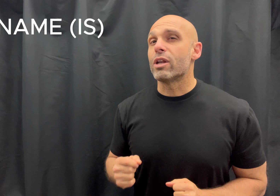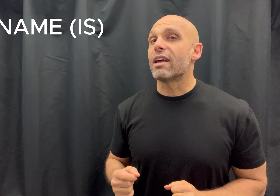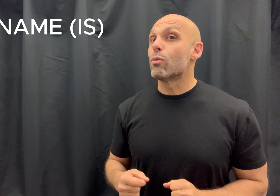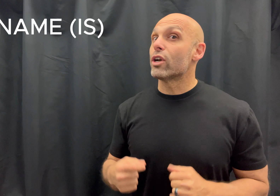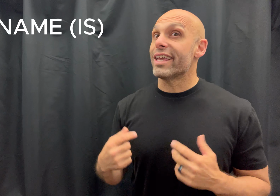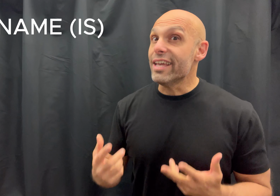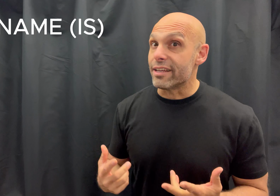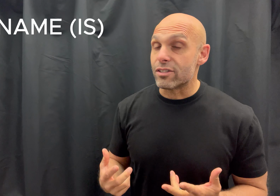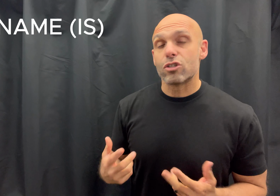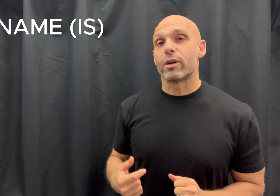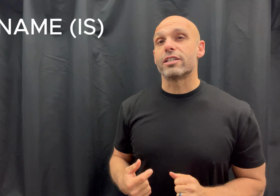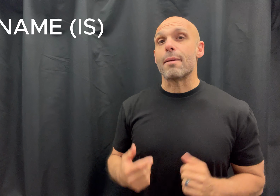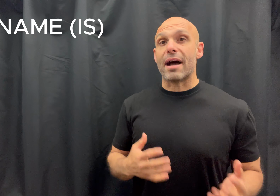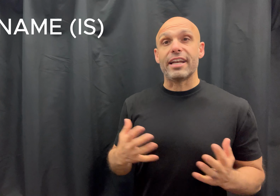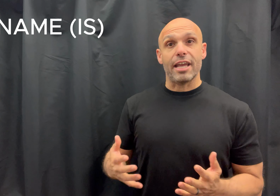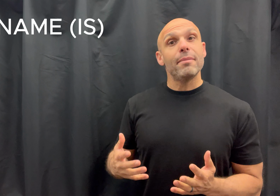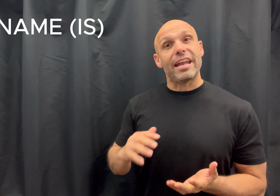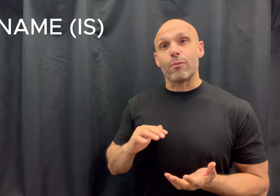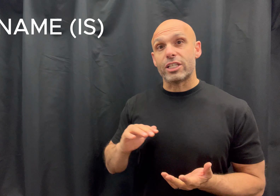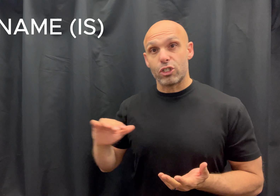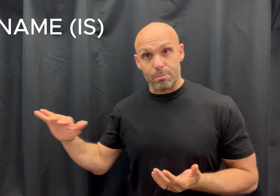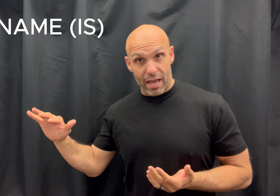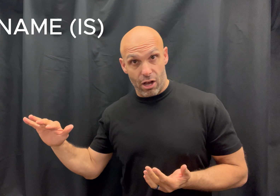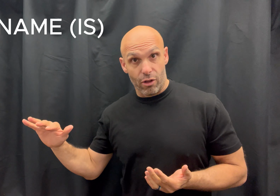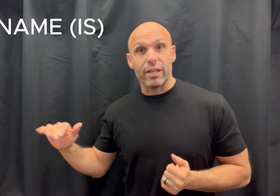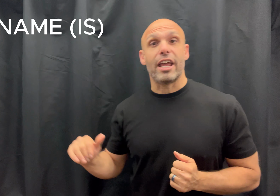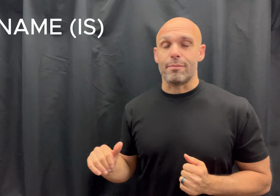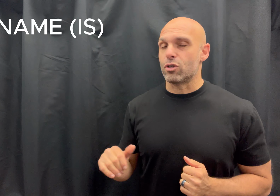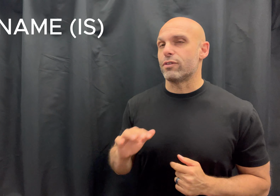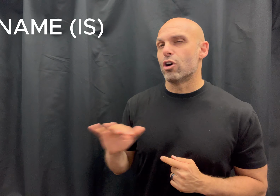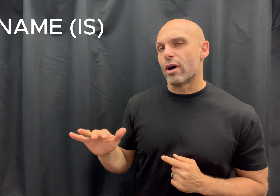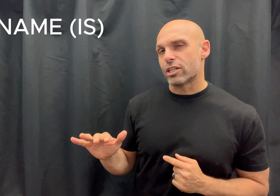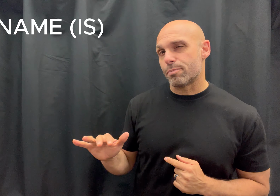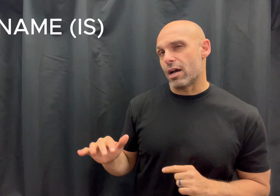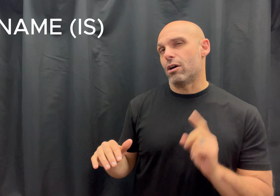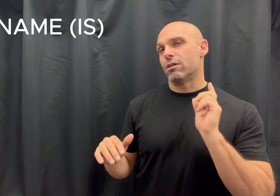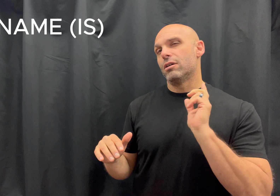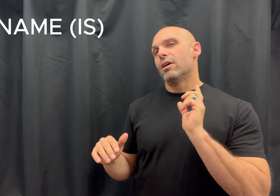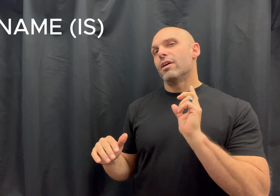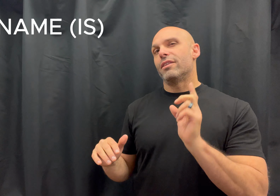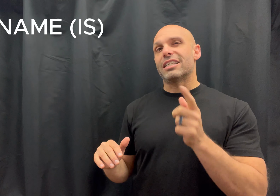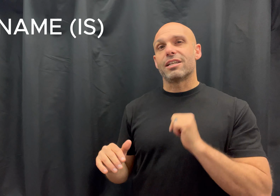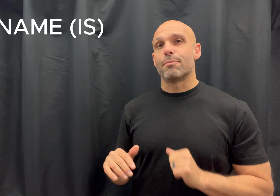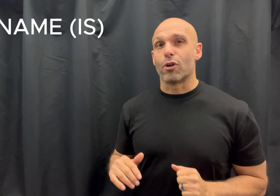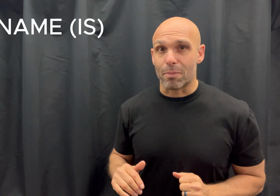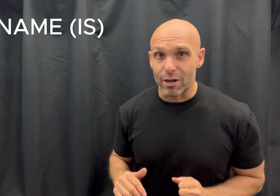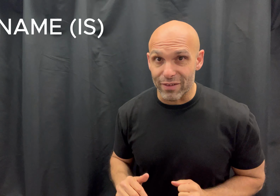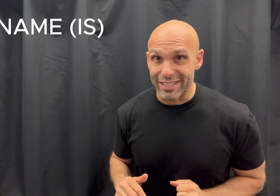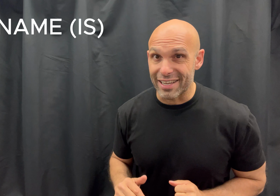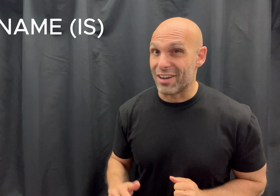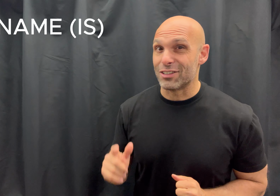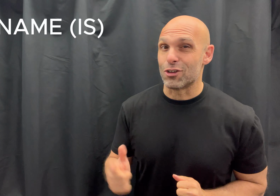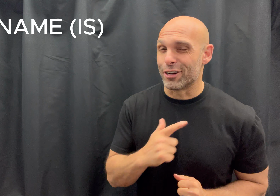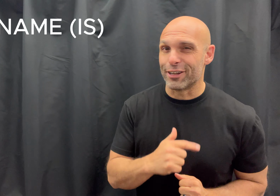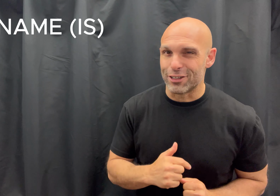have the word is. So we're gonna say my name, and then we spell the name. So if you don't know how to spell, that's an important part of ASL. Strongly encourage you to